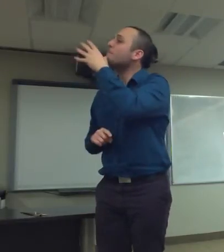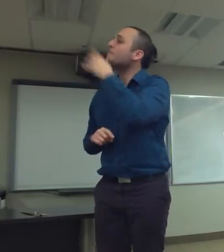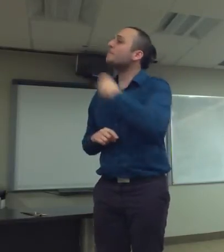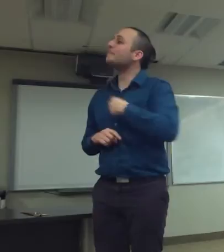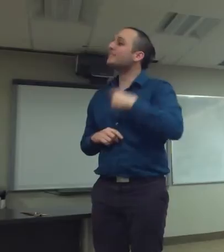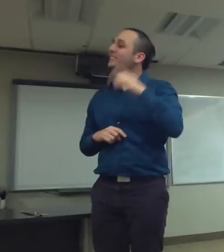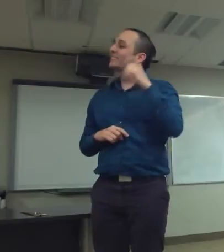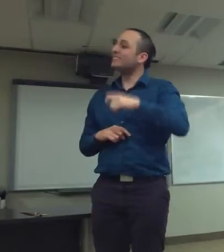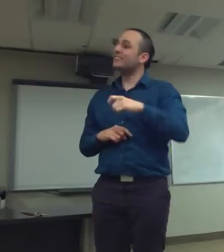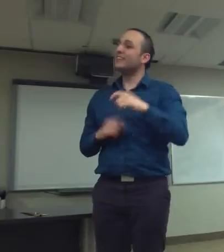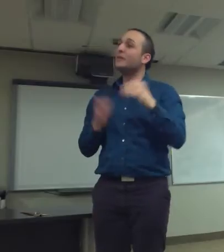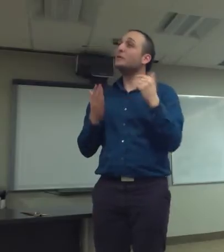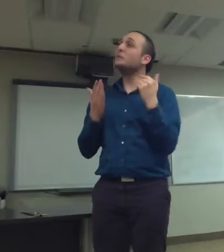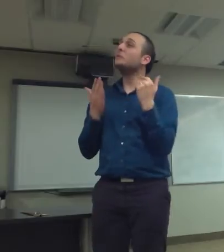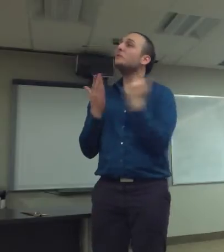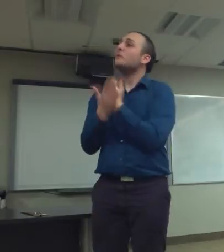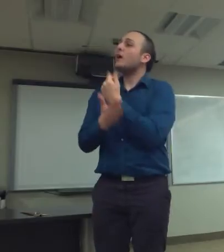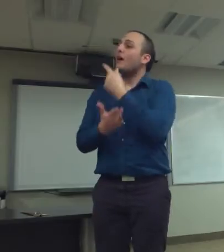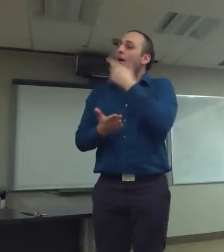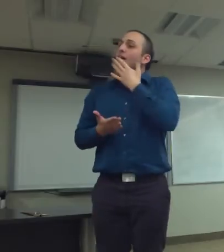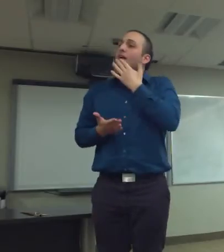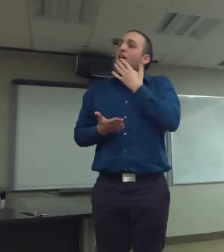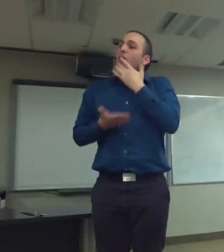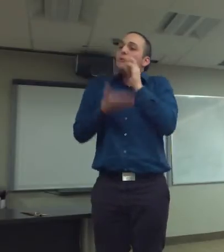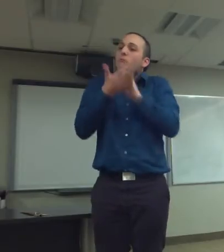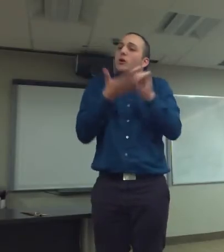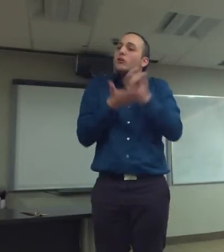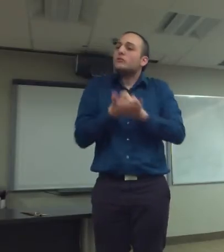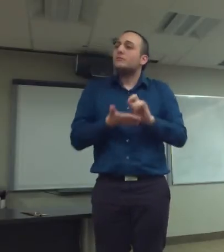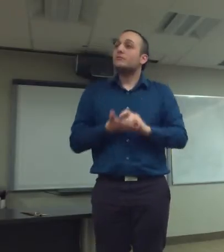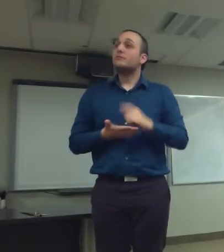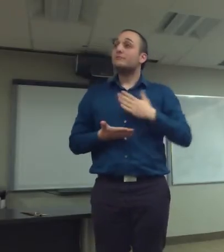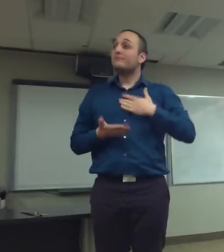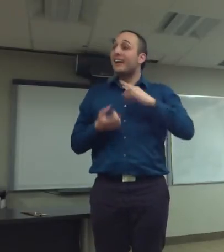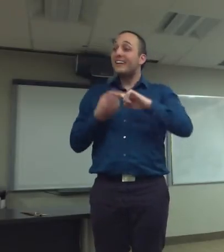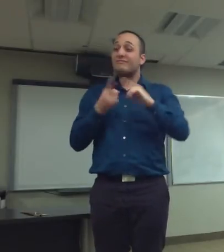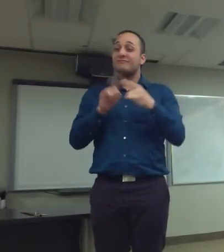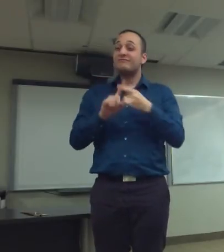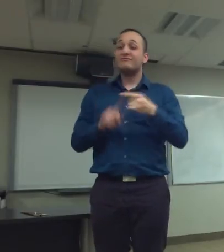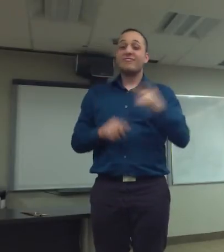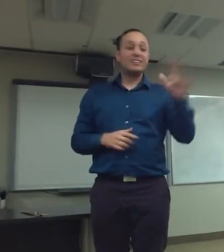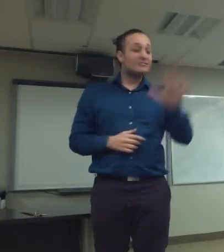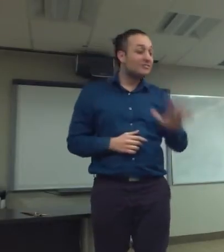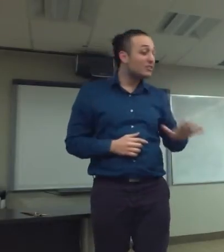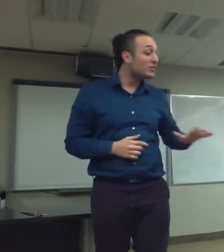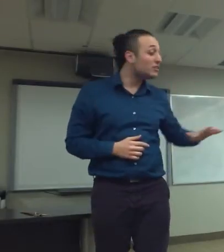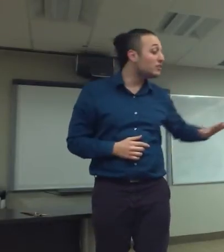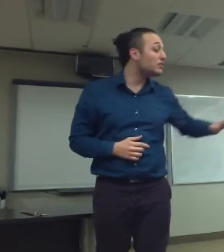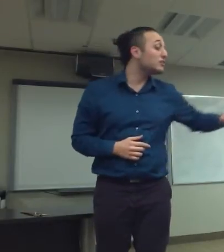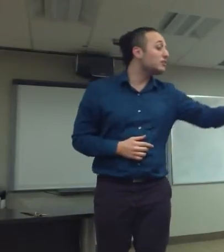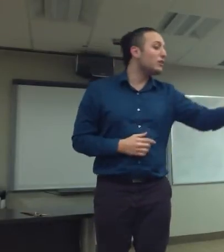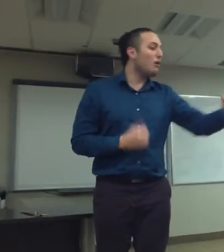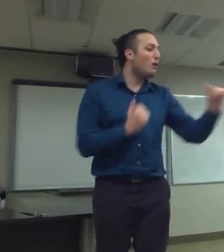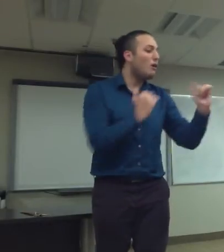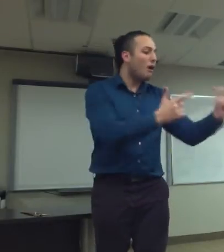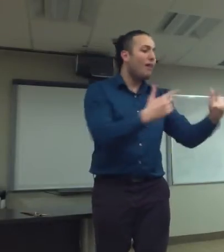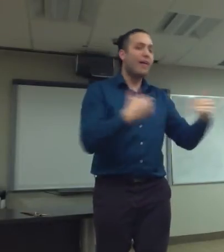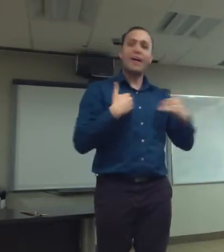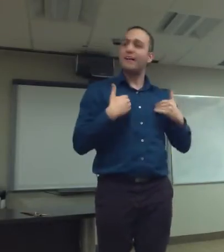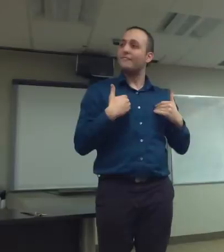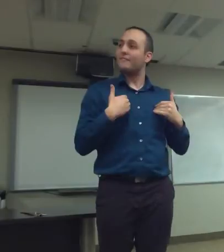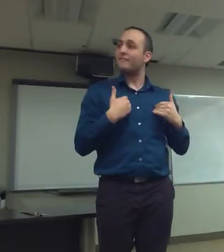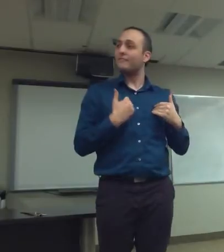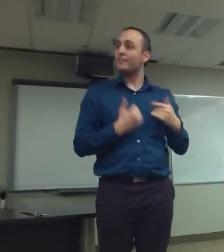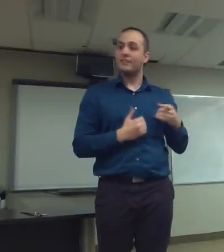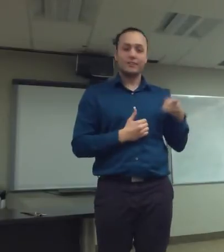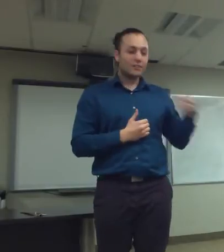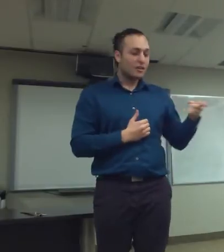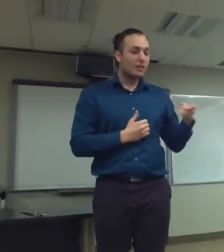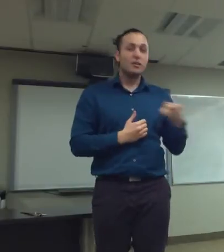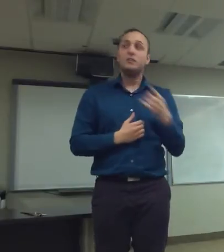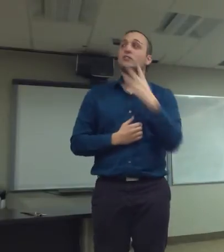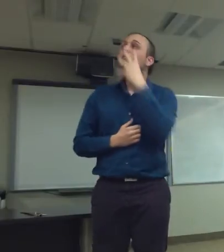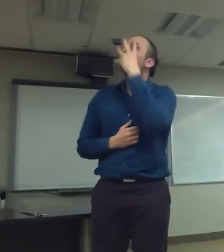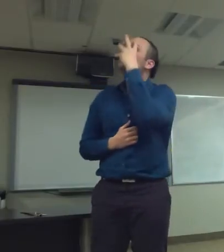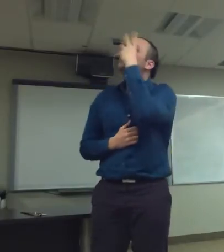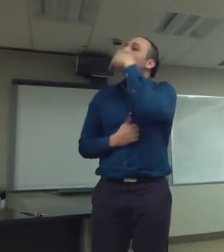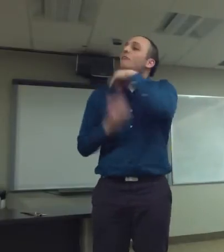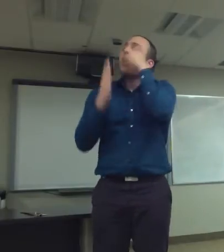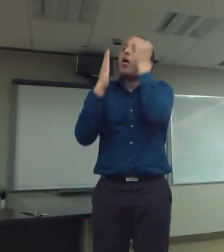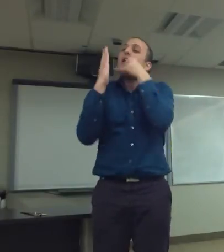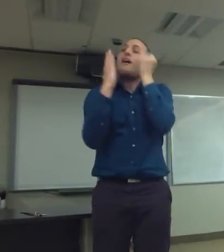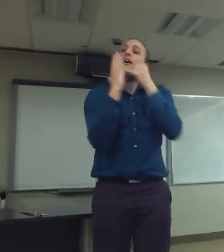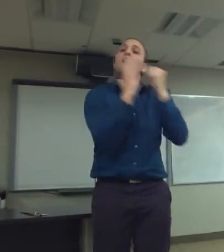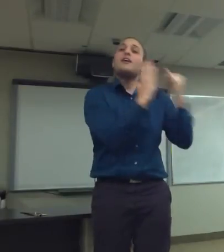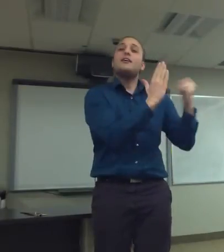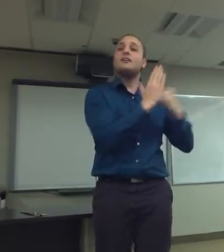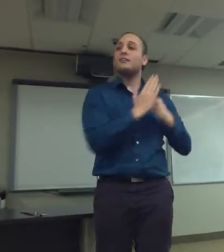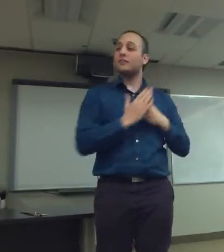I need some coloring markers. All my friends have coloring markers. They draw wonderful pictures.